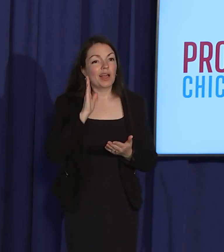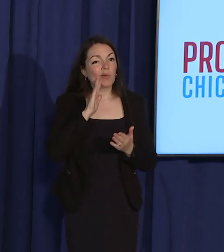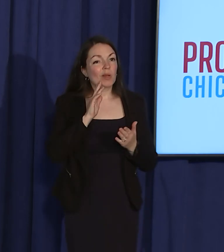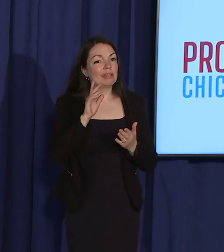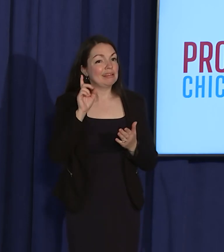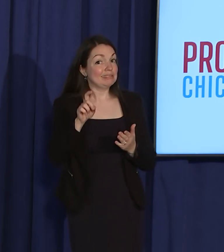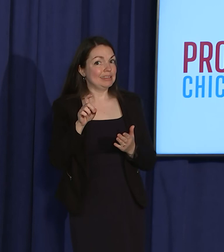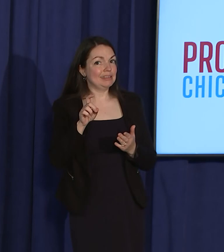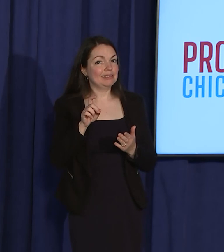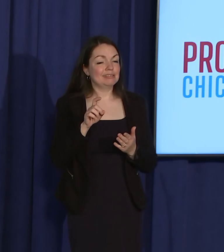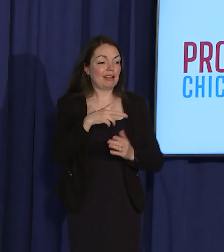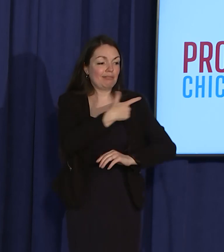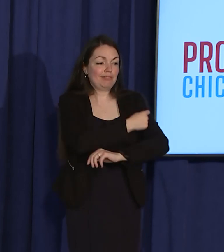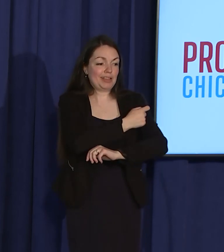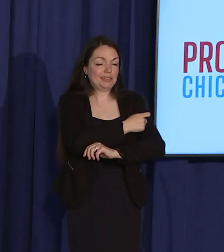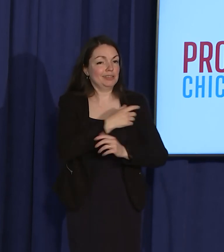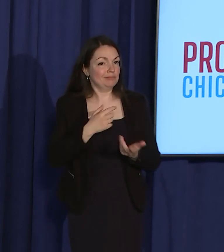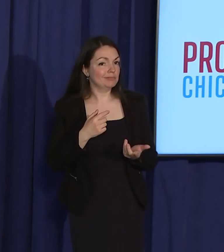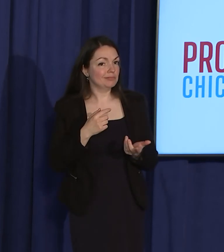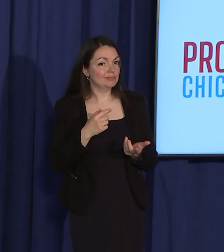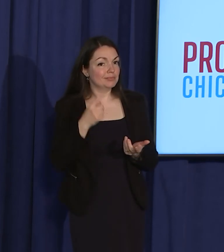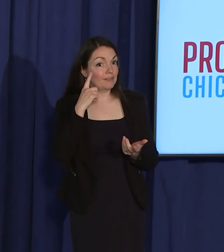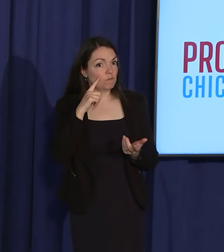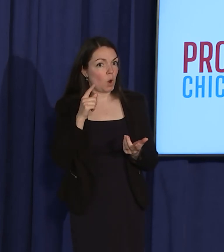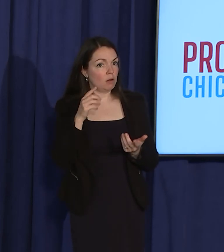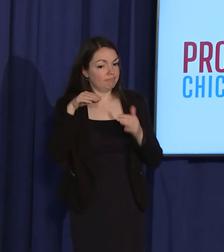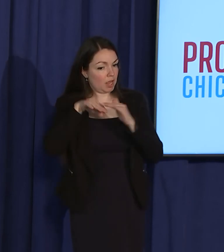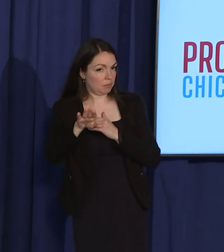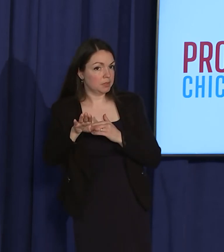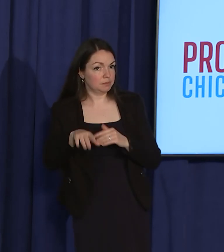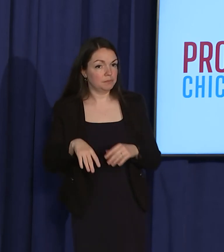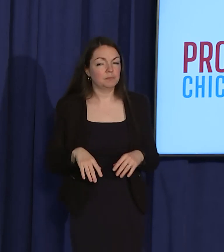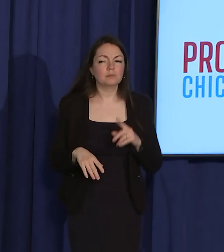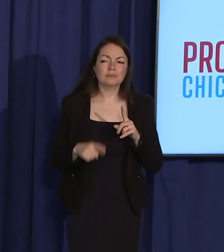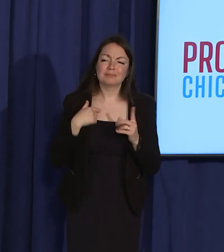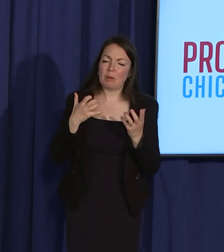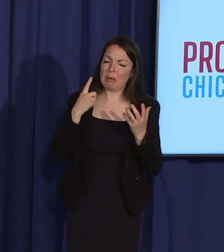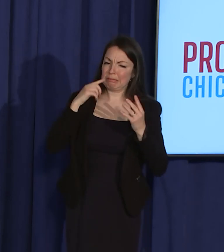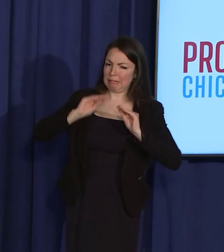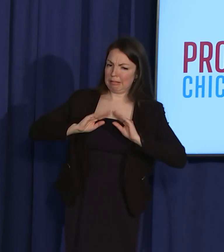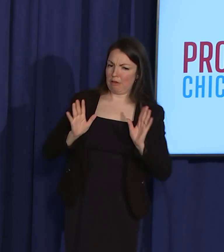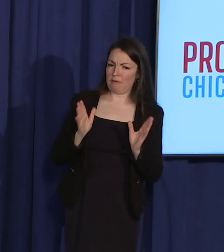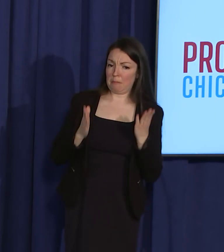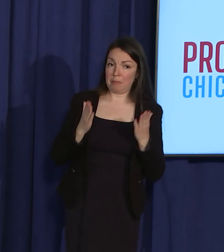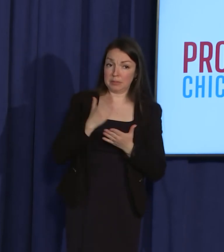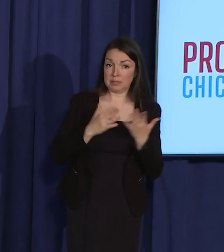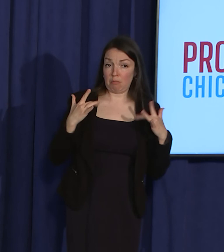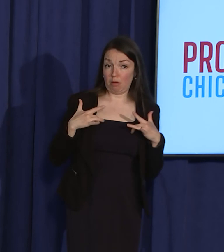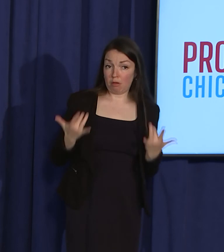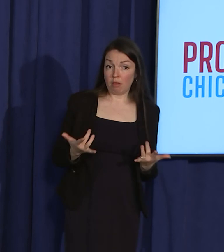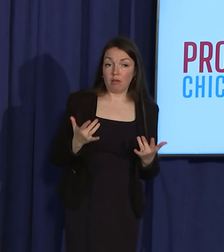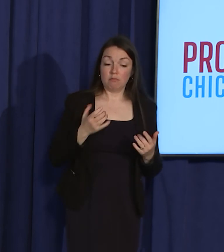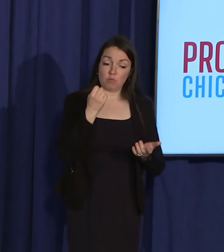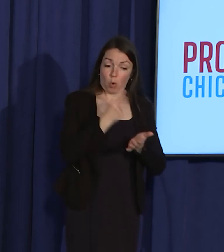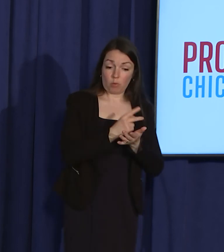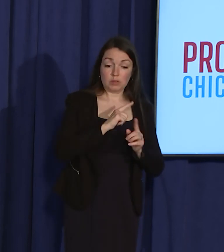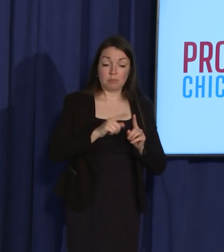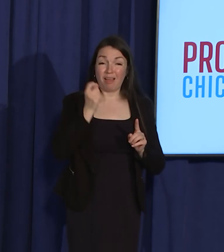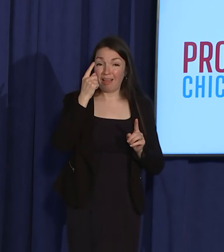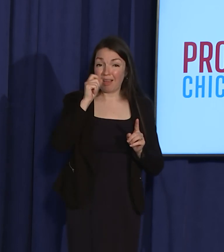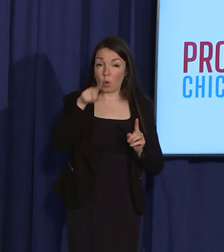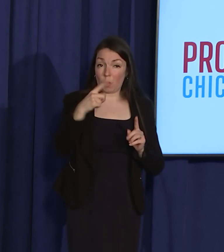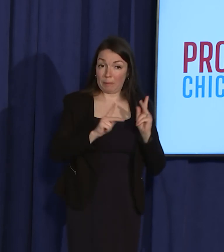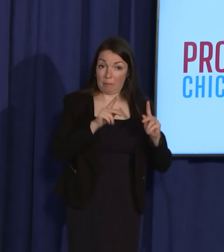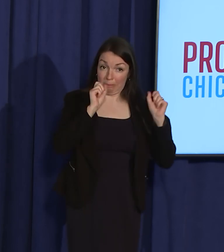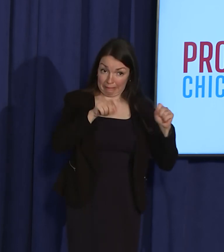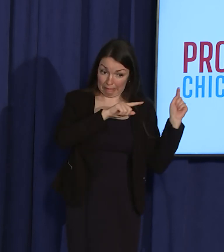just clarify that? Because as I'm hearing you, it sounds like there may be events that are going to be authorized, but the only people who can